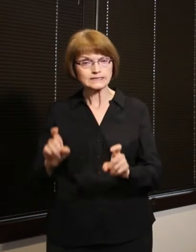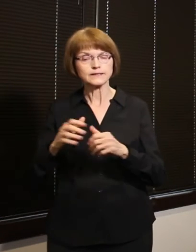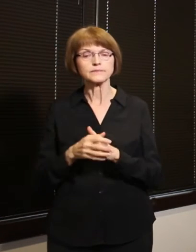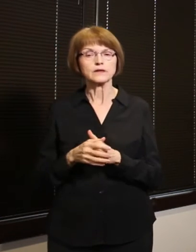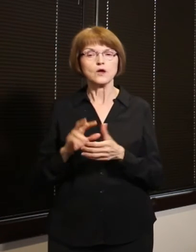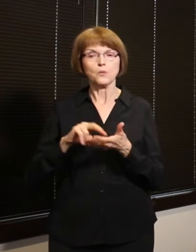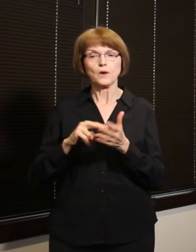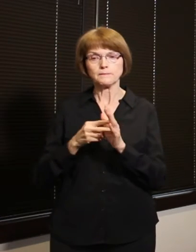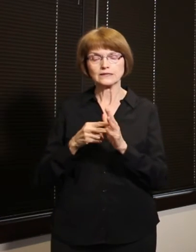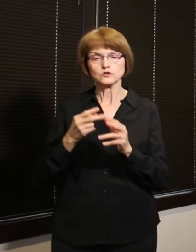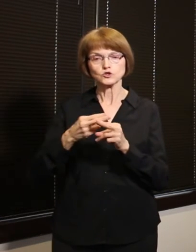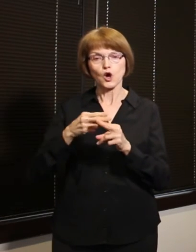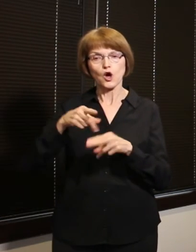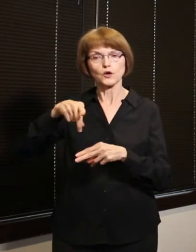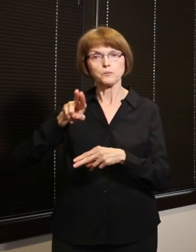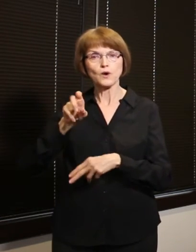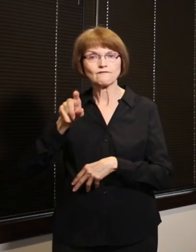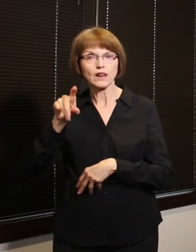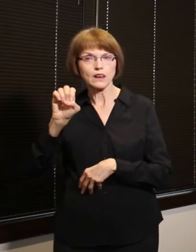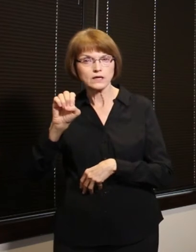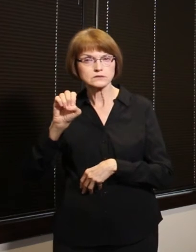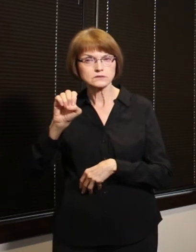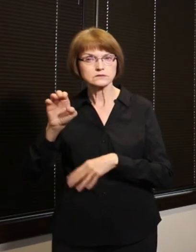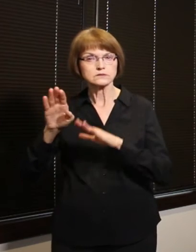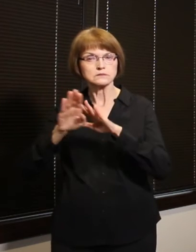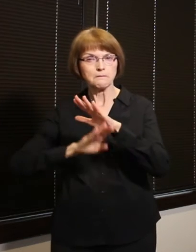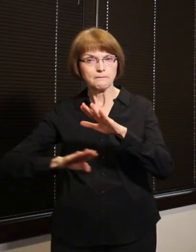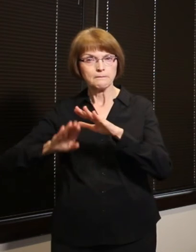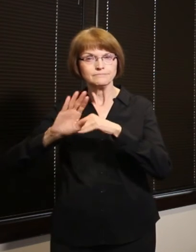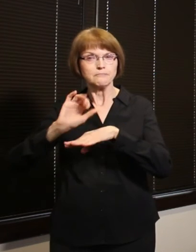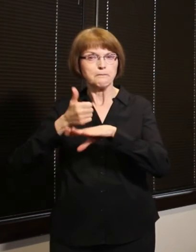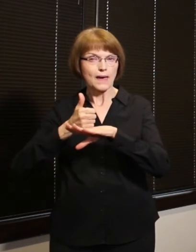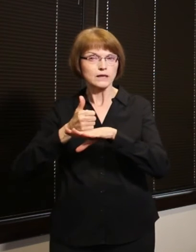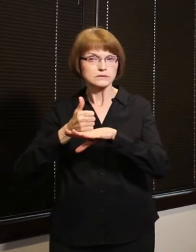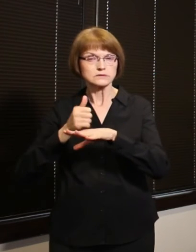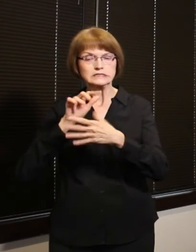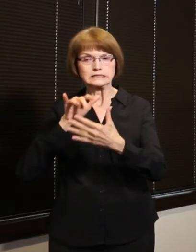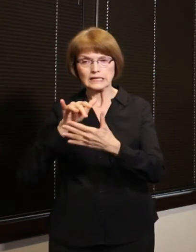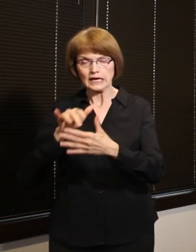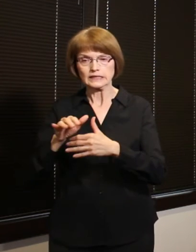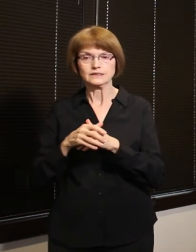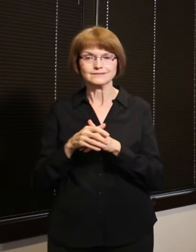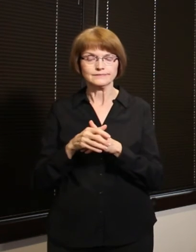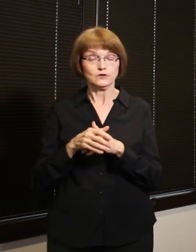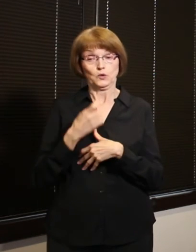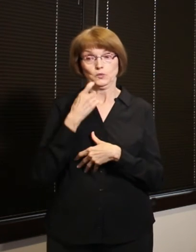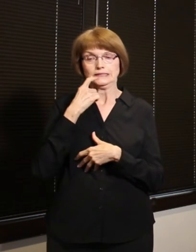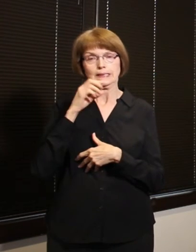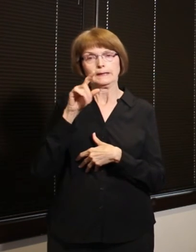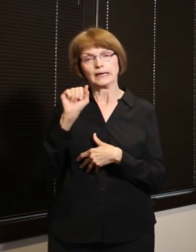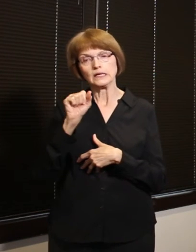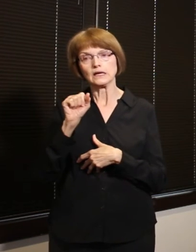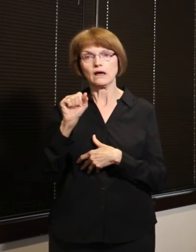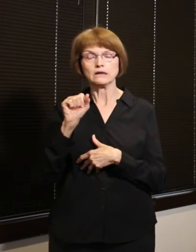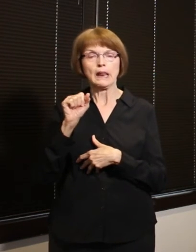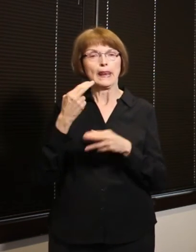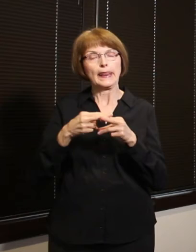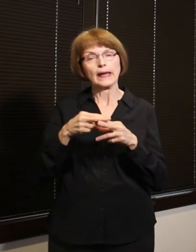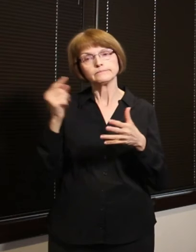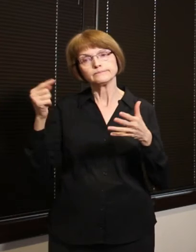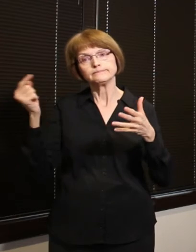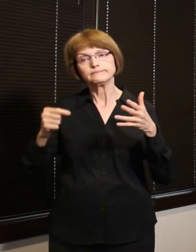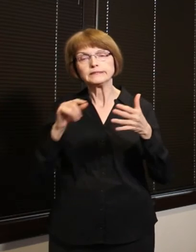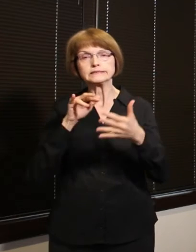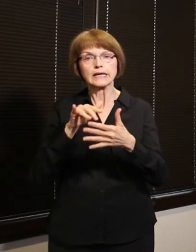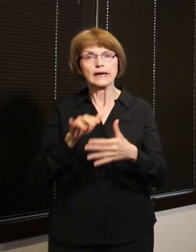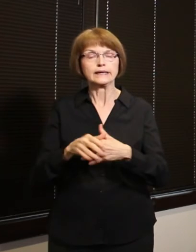is a prevalence-based study. And so there's been numerous studies that have been in the media here lately. You probably heard the ones from New